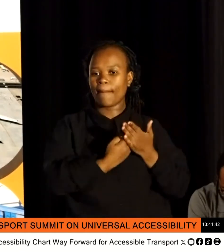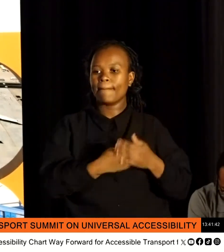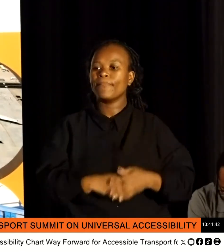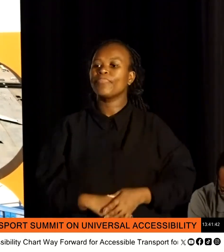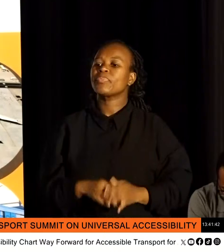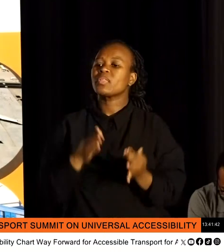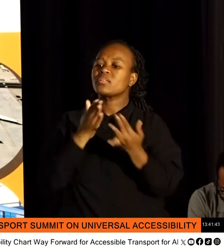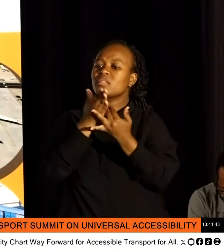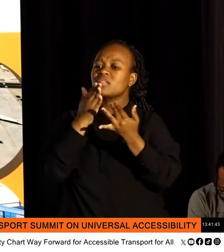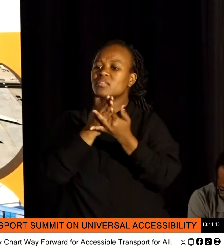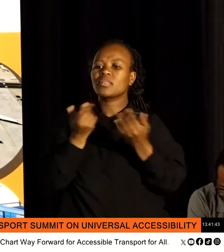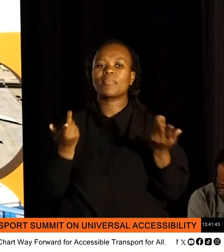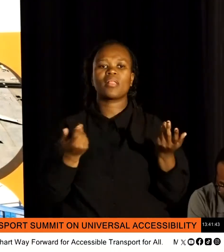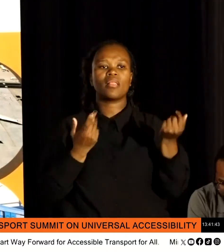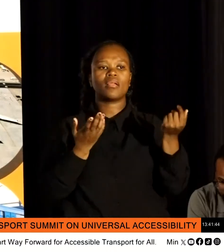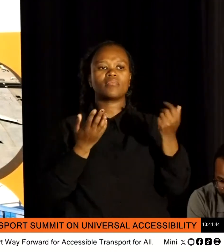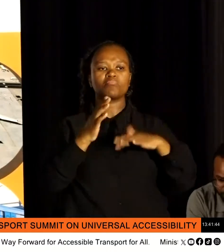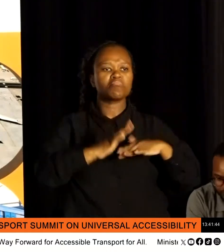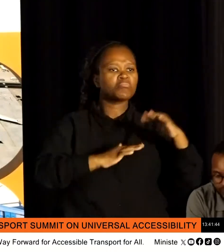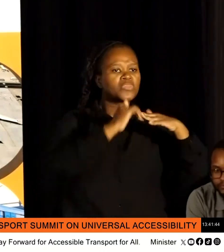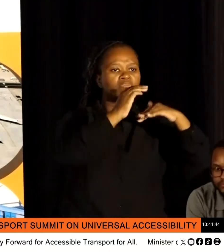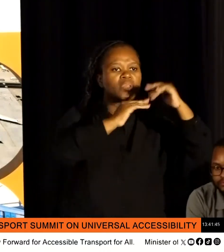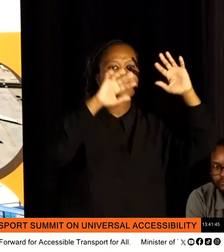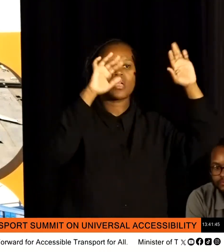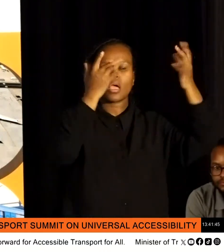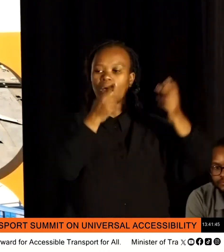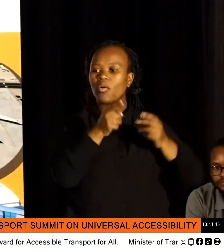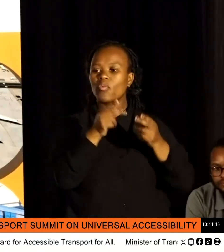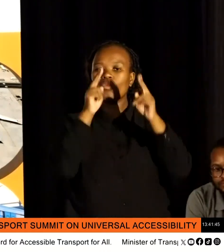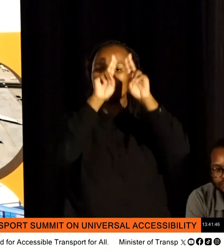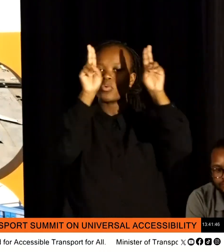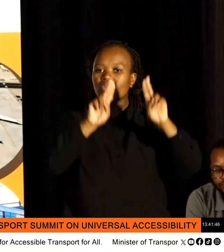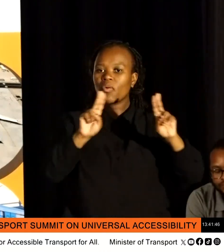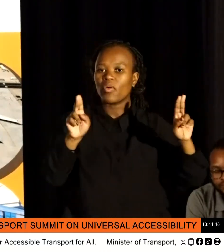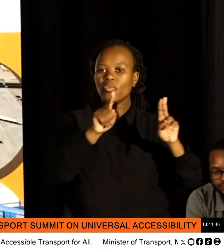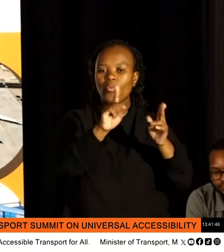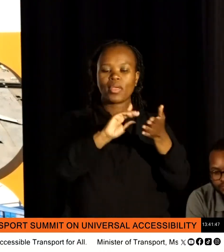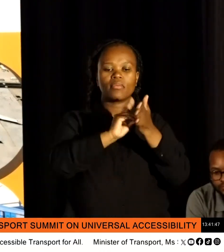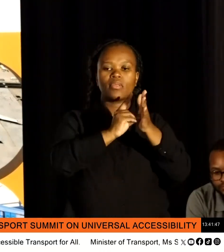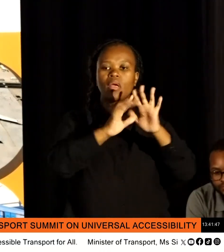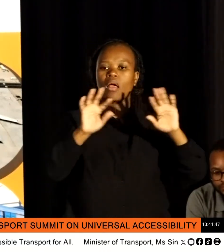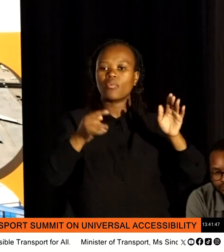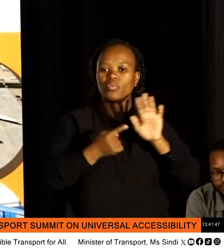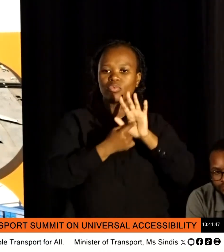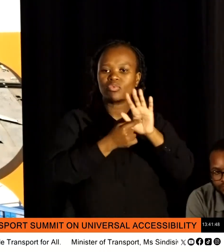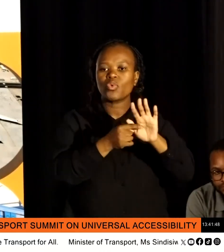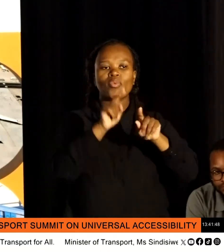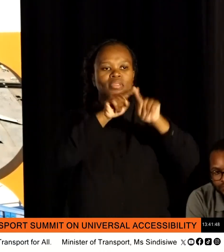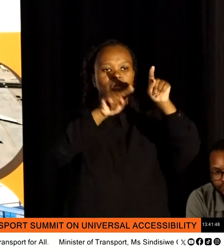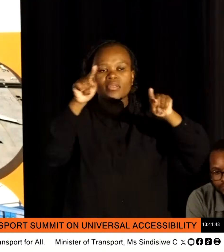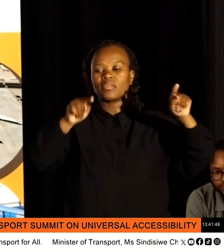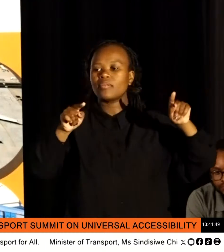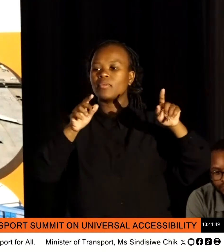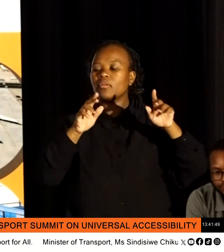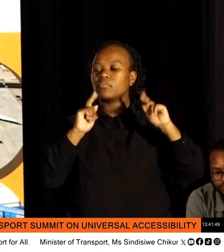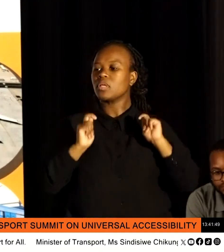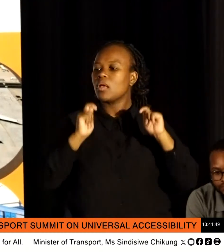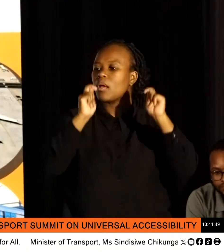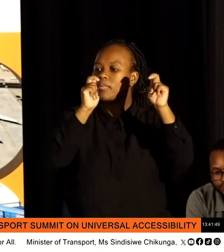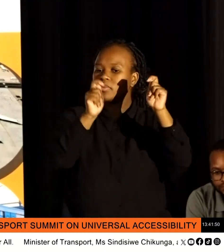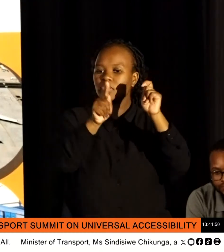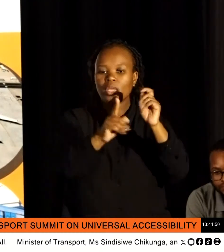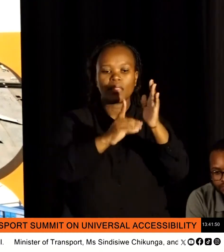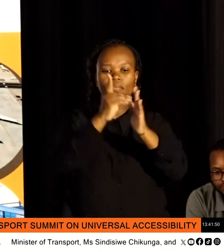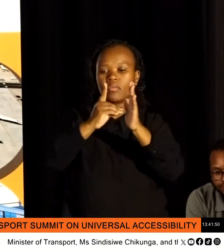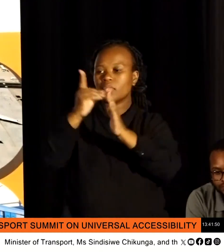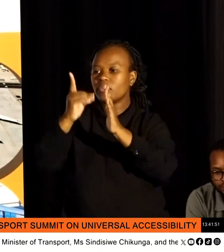to accessible infrastructure, universal design principles could be embedded in all aspects of transport infrastructure